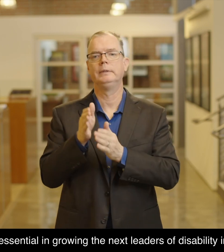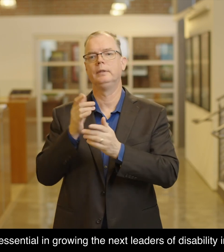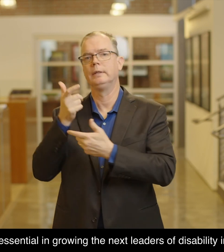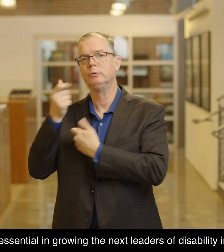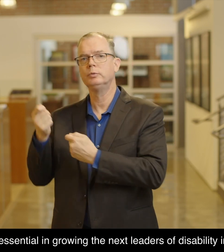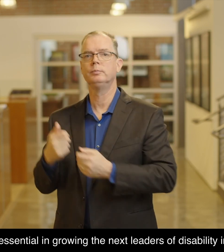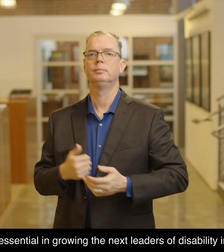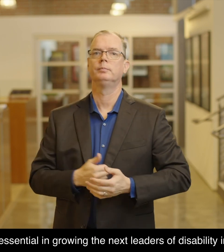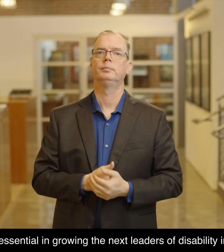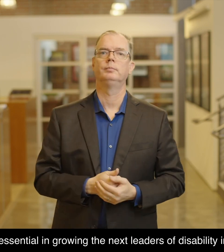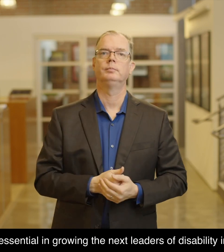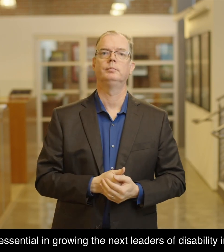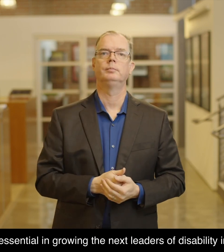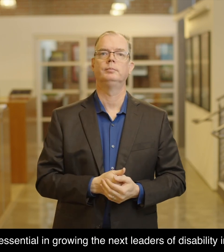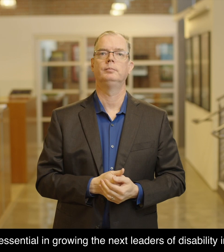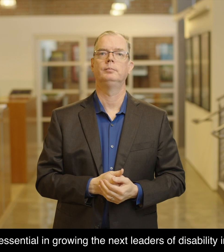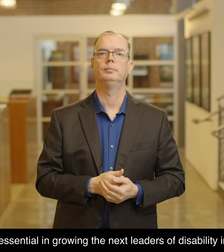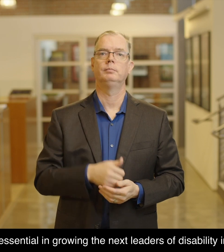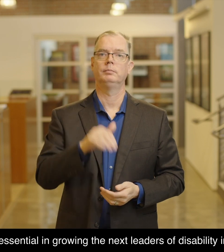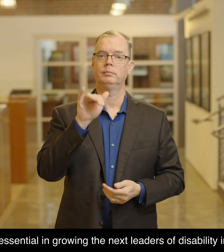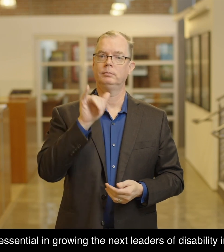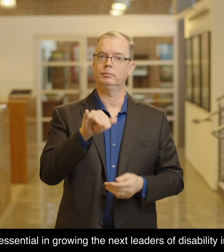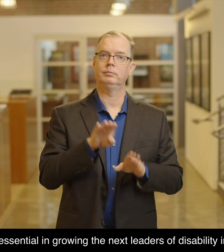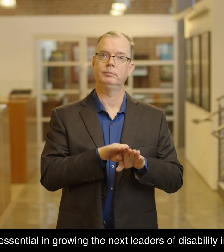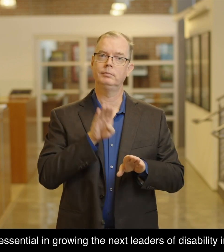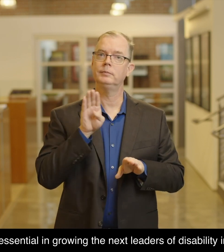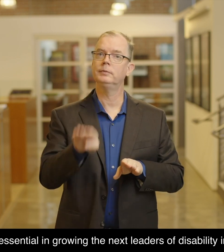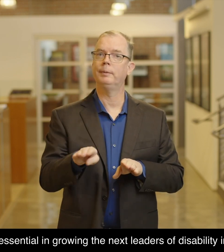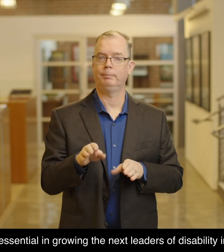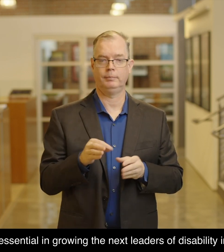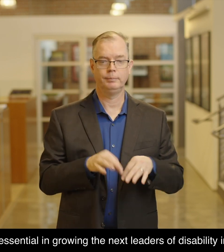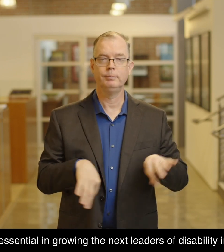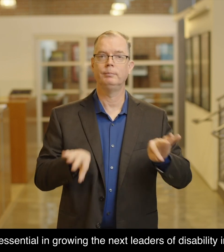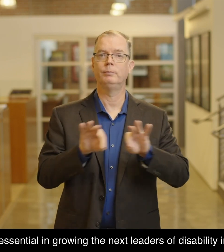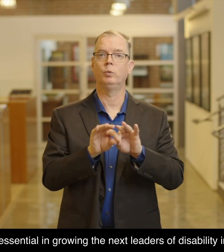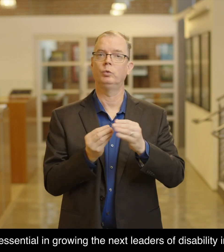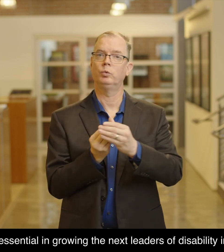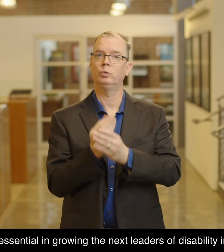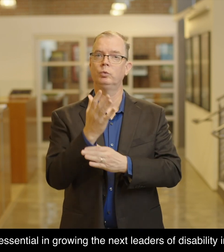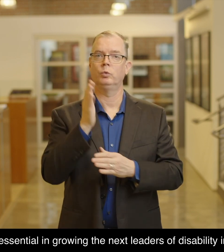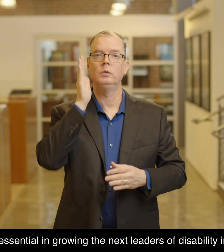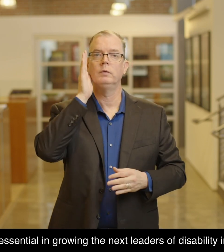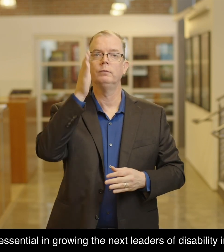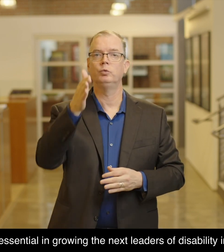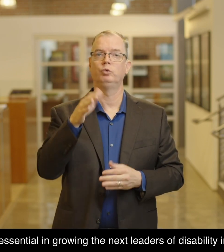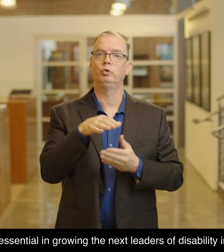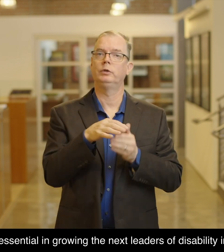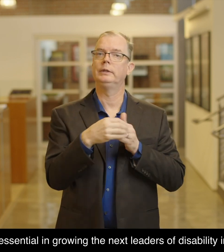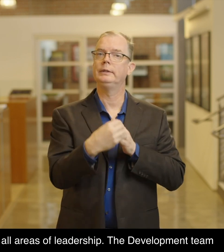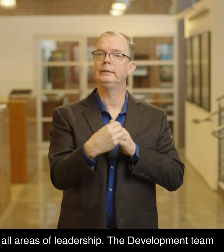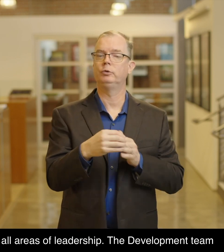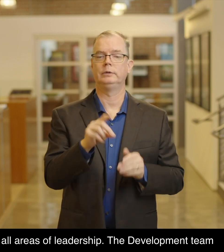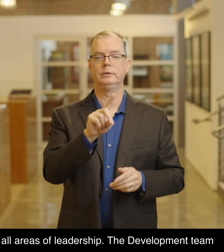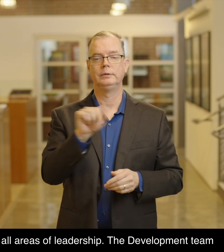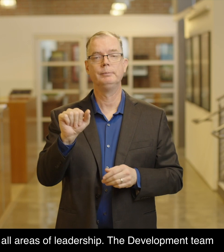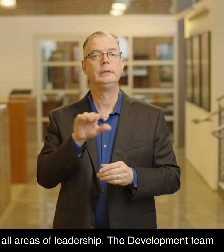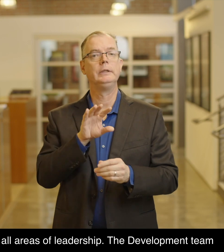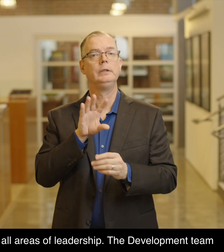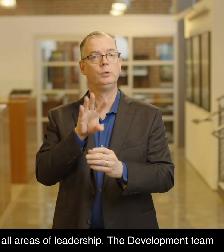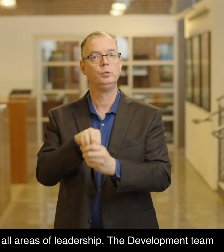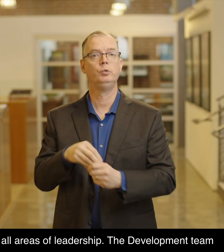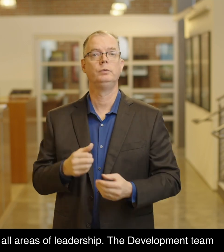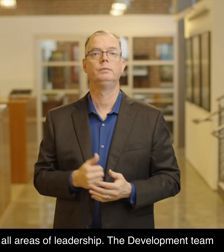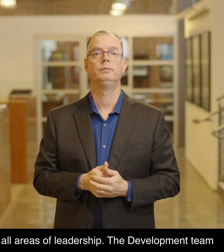This step is essential in growing the next leaders of disability inclusion in